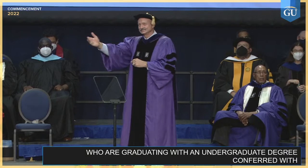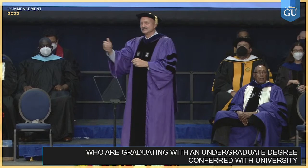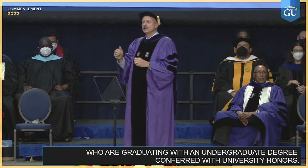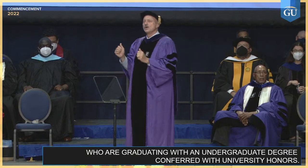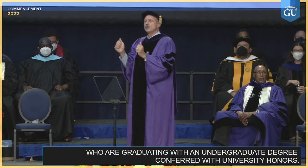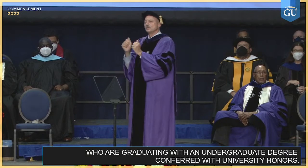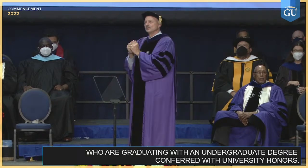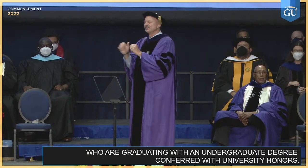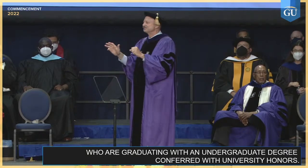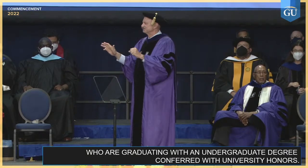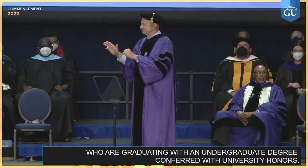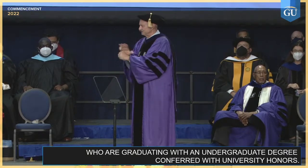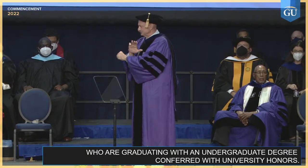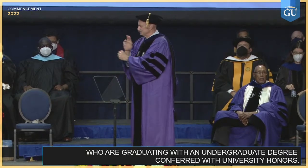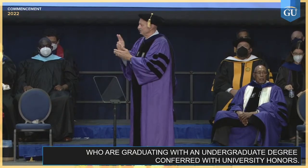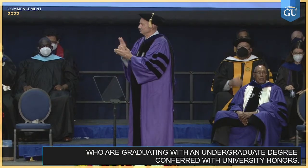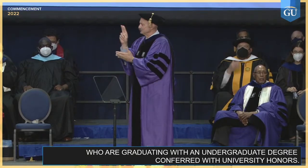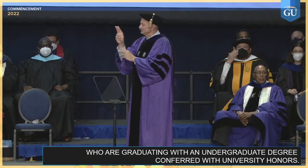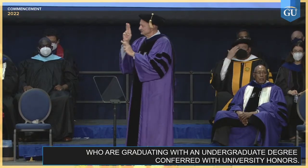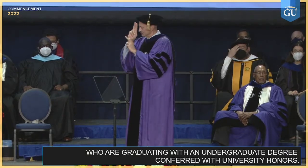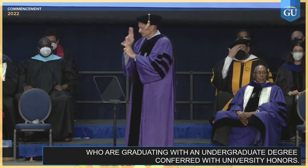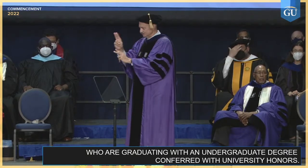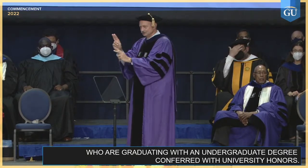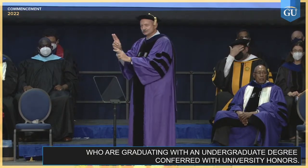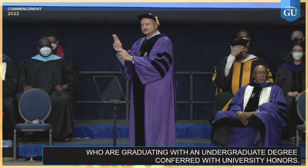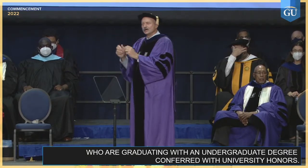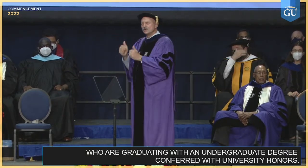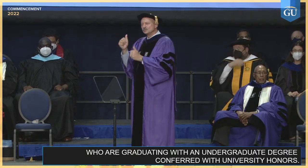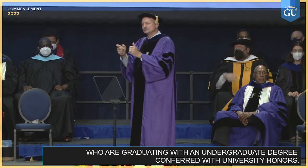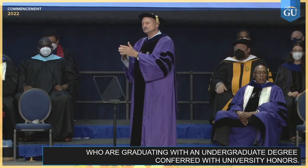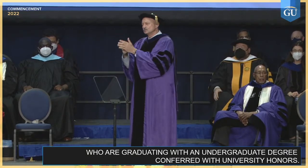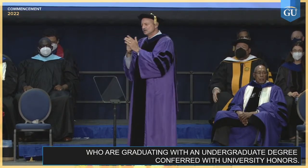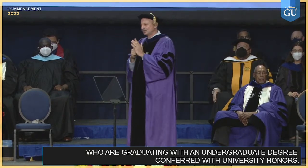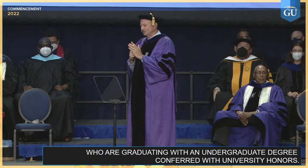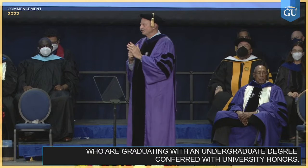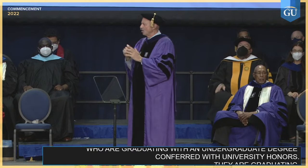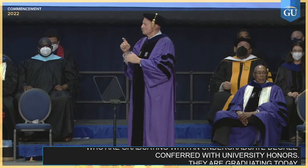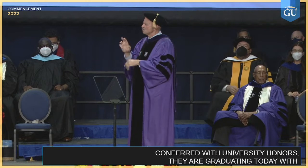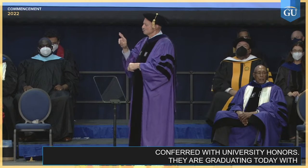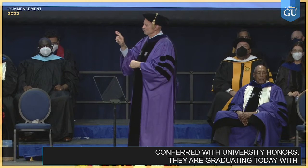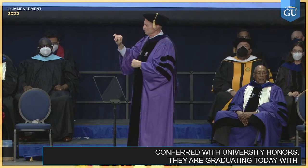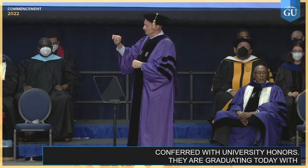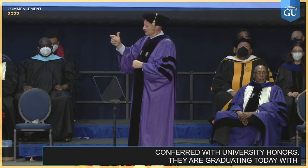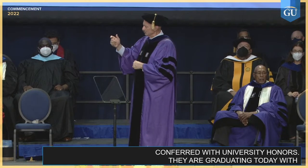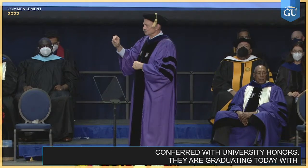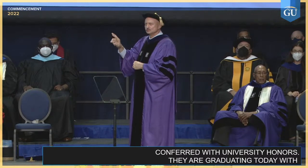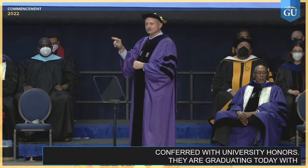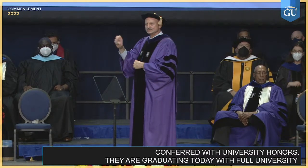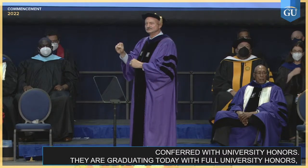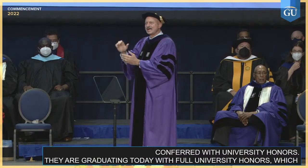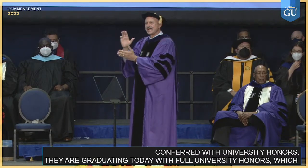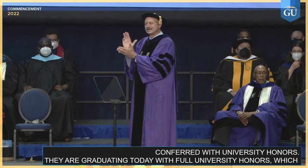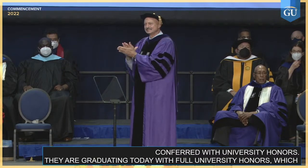They are graduating today with full university honors, which requires rigorous